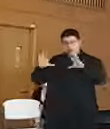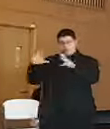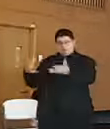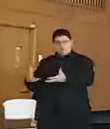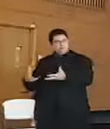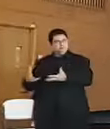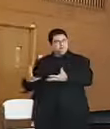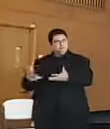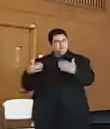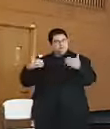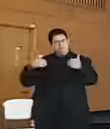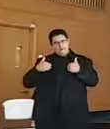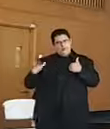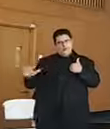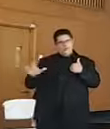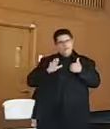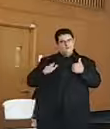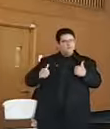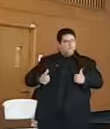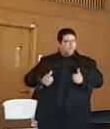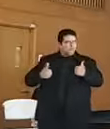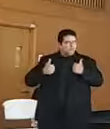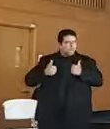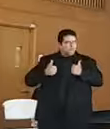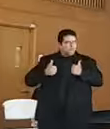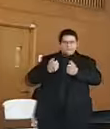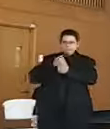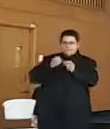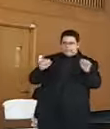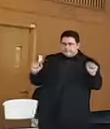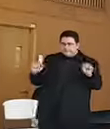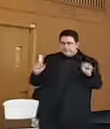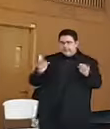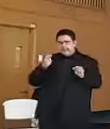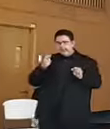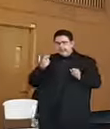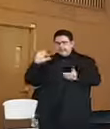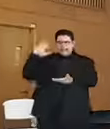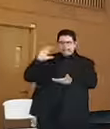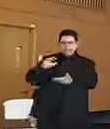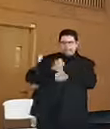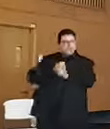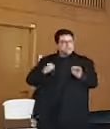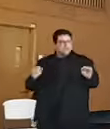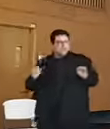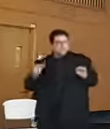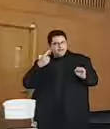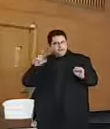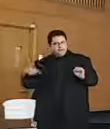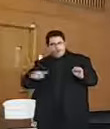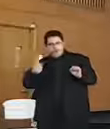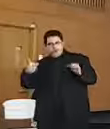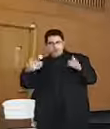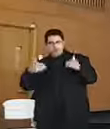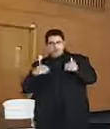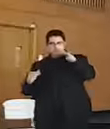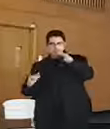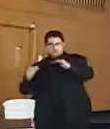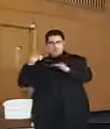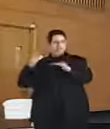of have their life and have their life safety a little bit less safe in order for others to have the liberty to